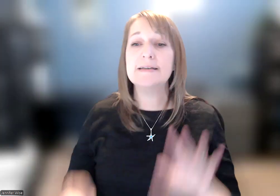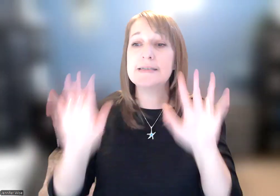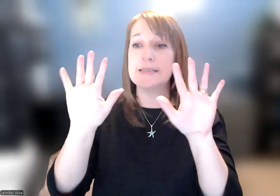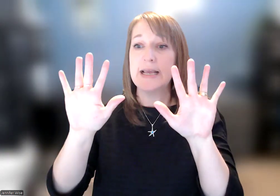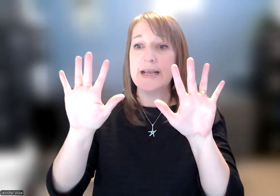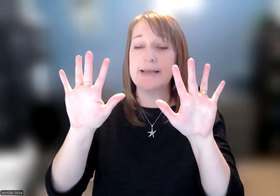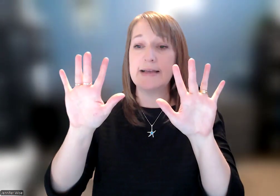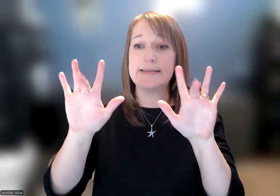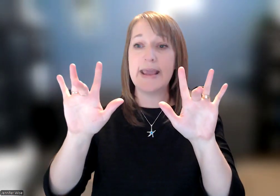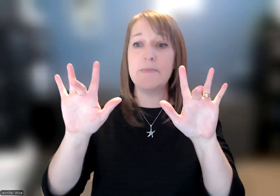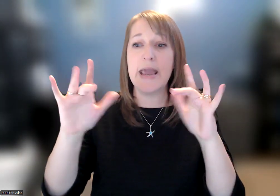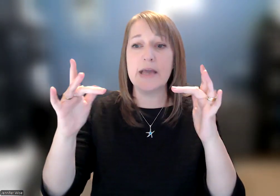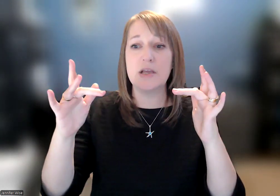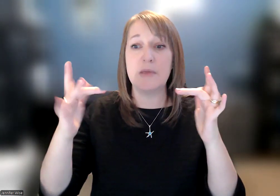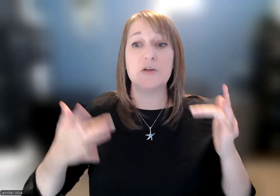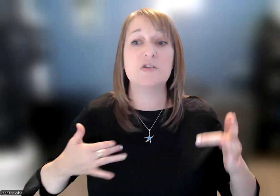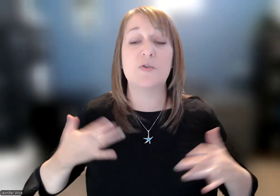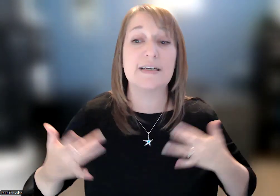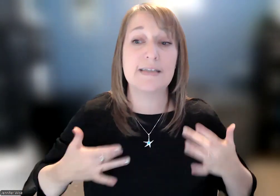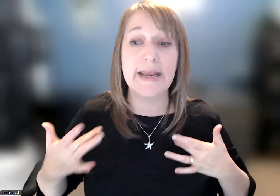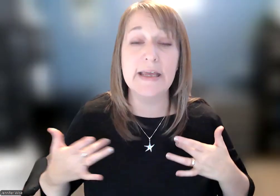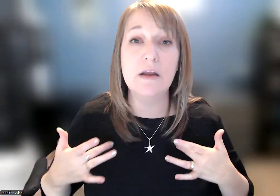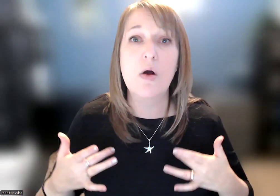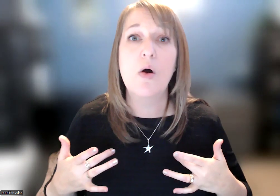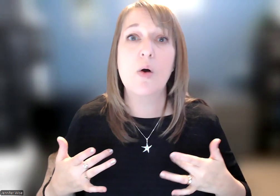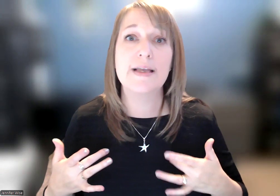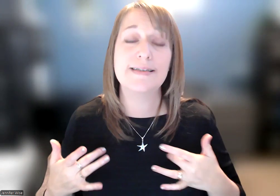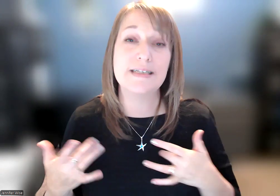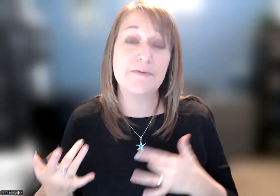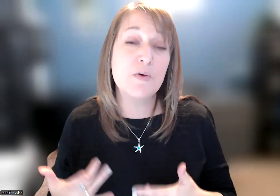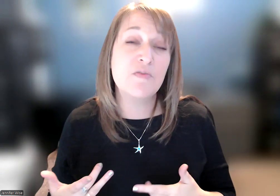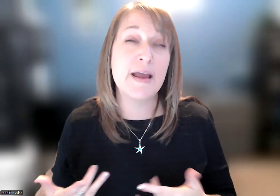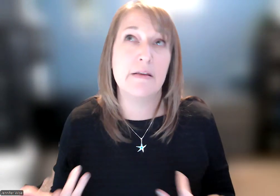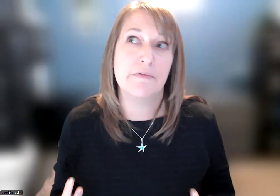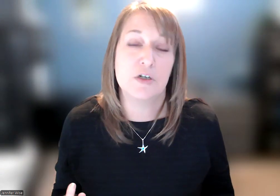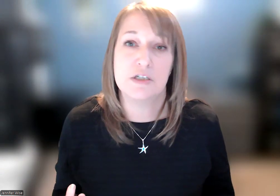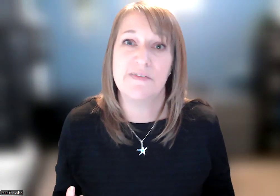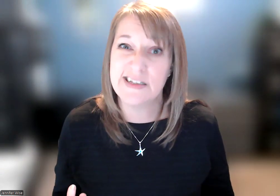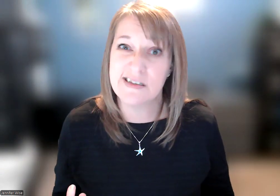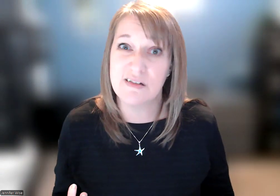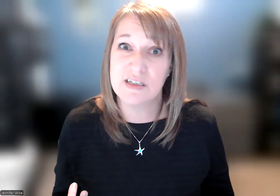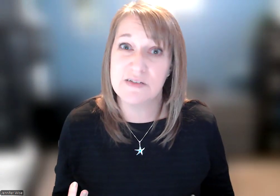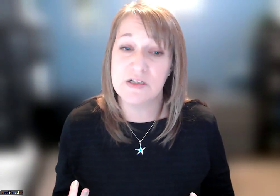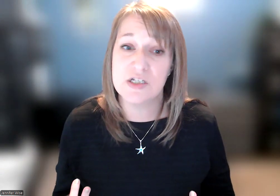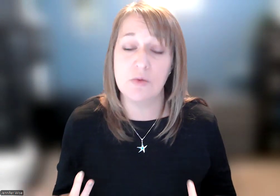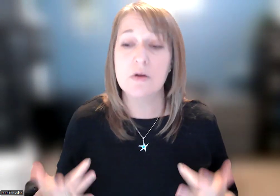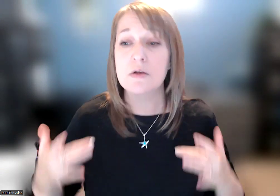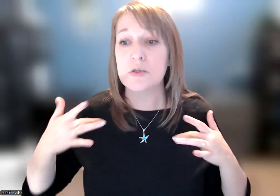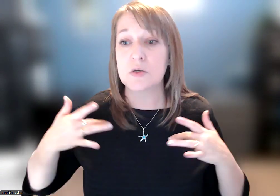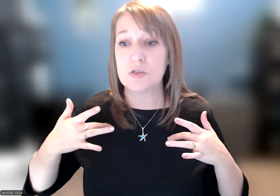Depressed is that same hand shape that we use for excited, only it's a different movement. And of course, your face is going to look different too. So